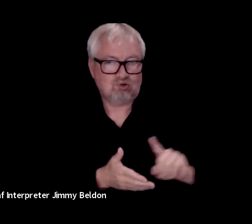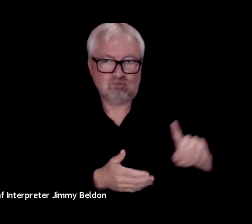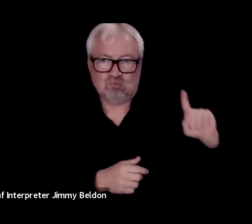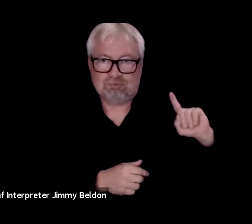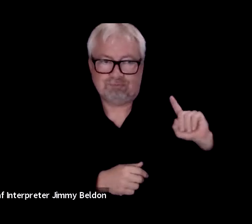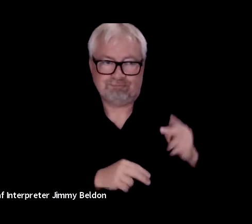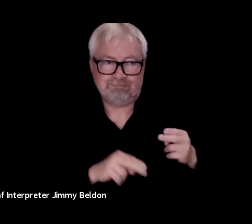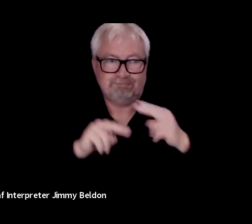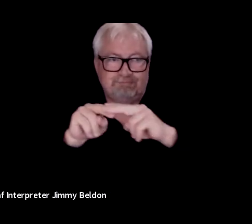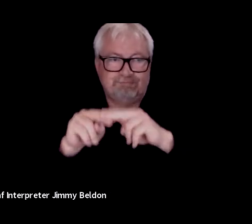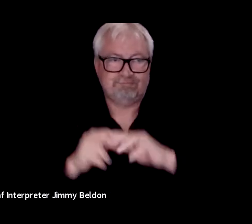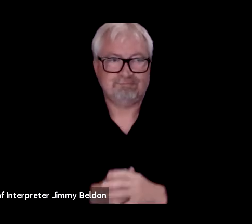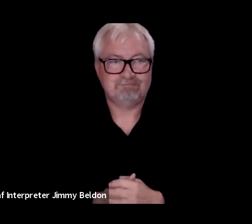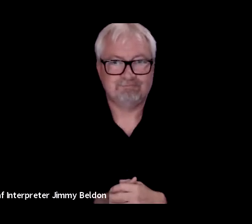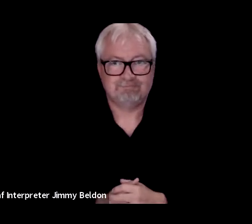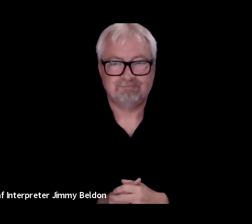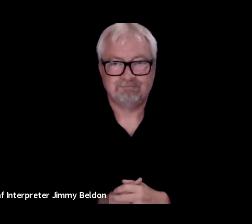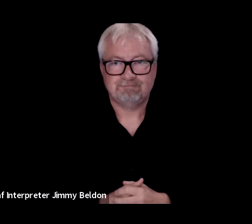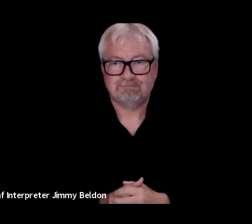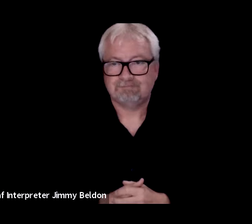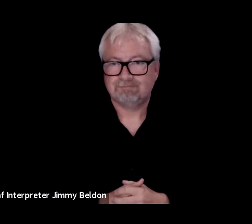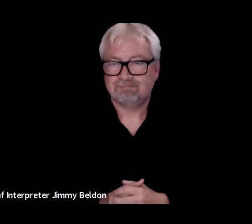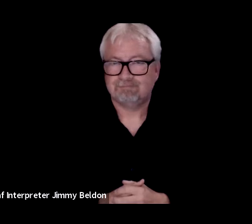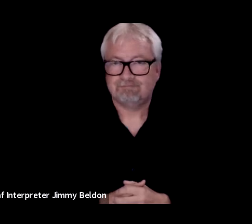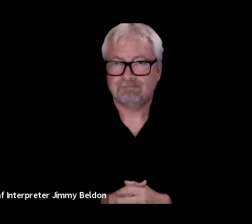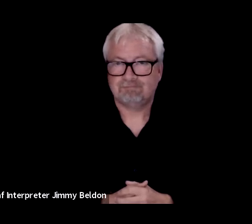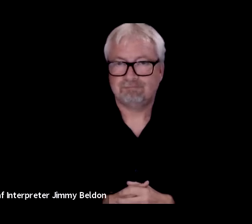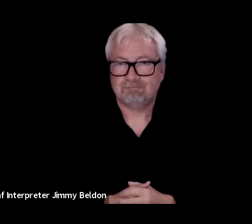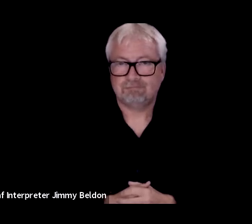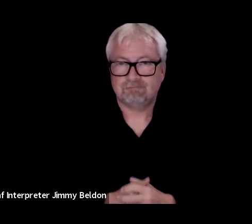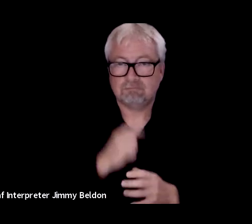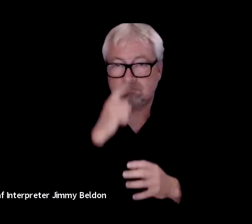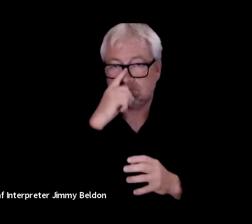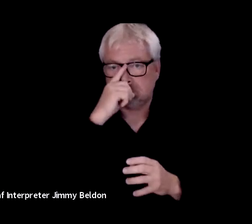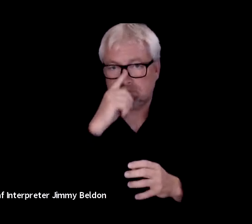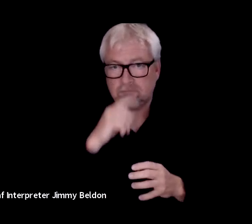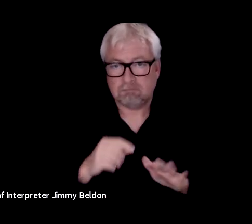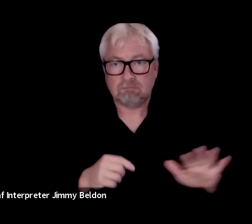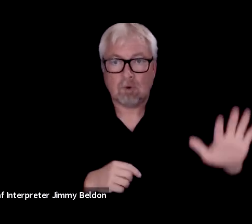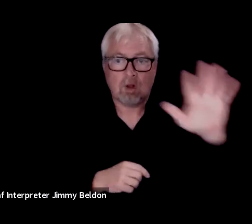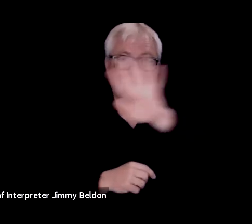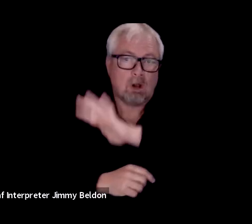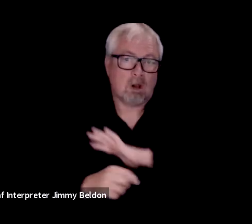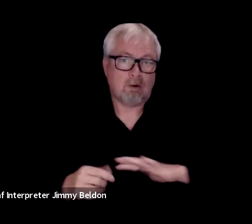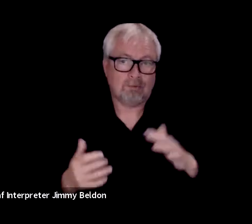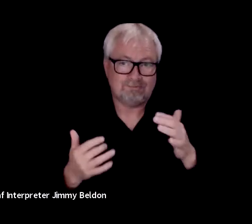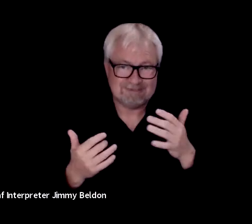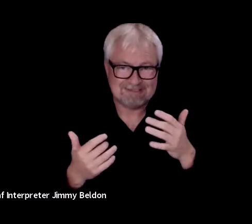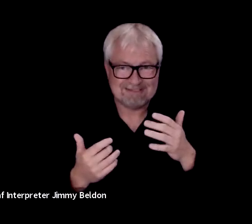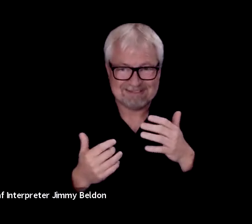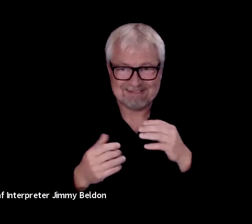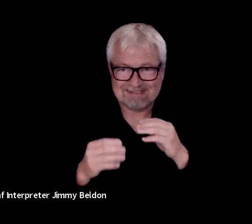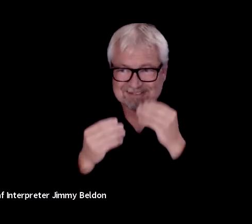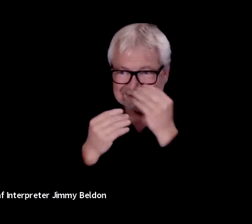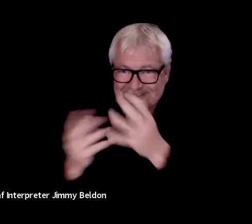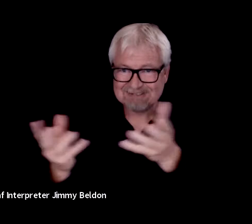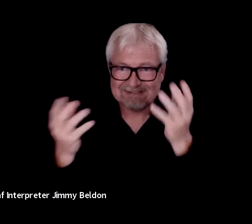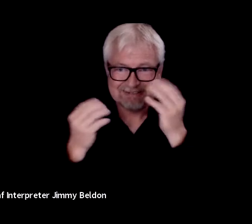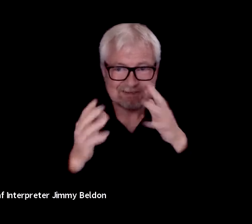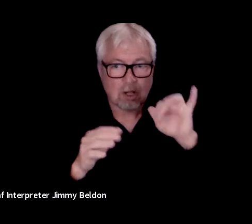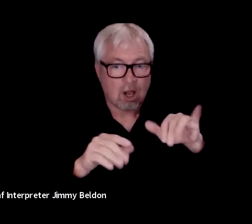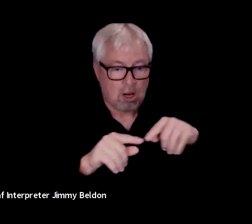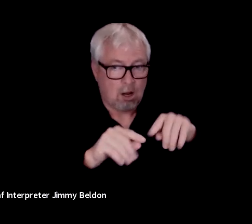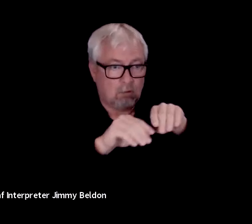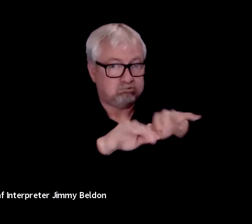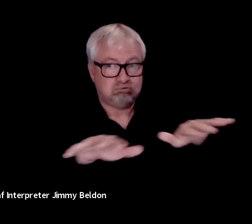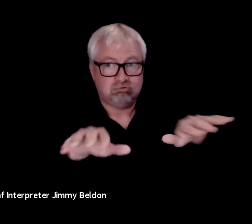the age distribution of cases continues to trend younger, with over 10% of cases over the last 2 months, back to